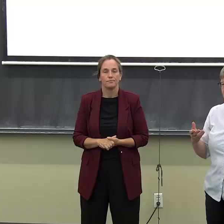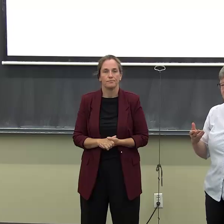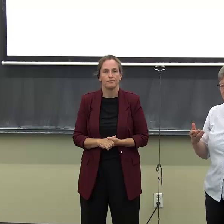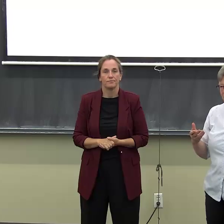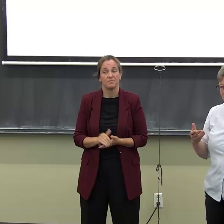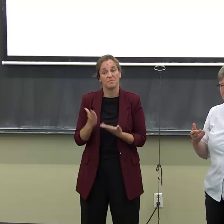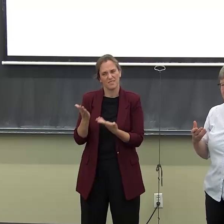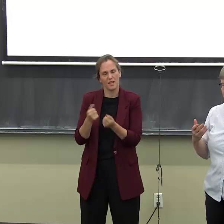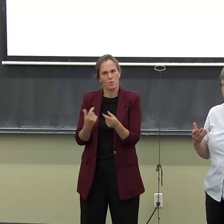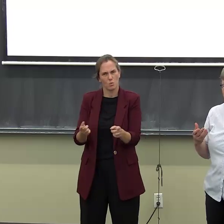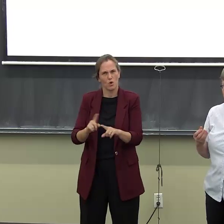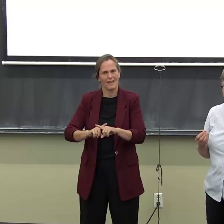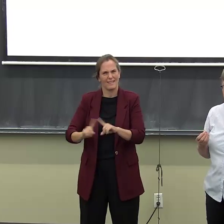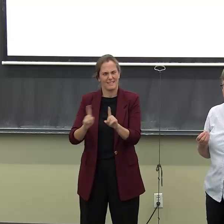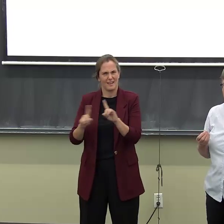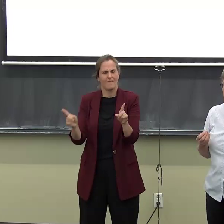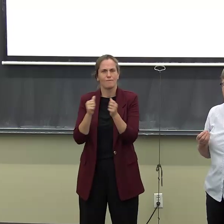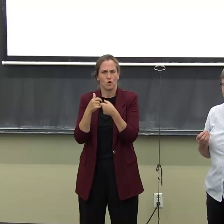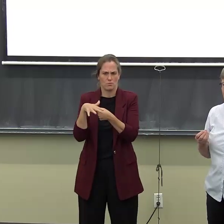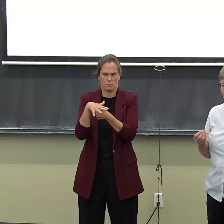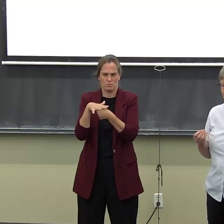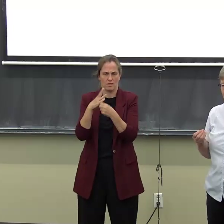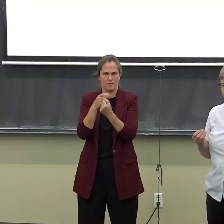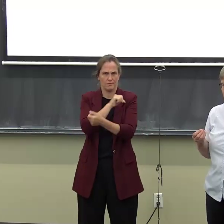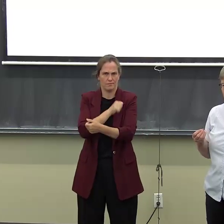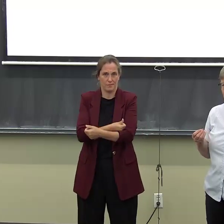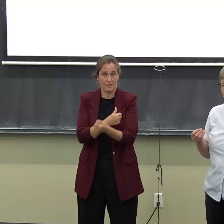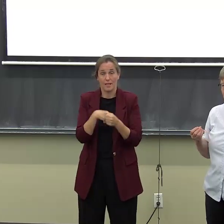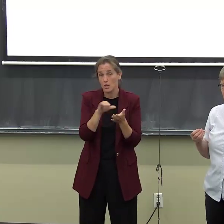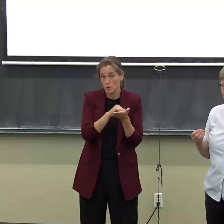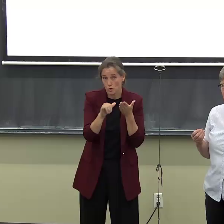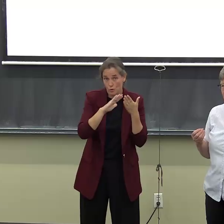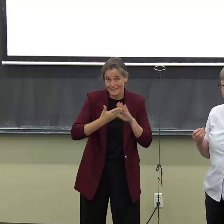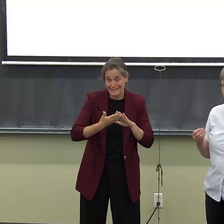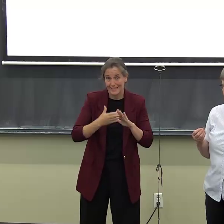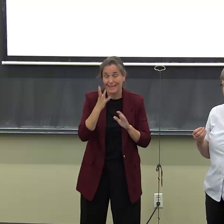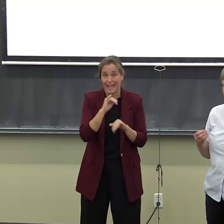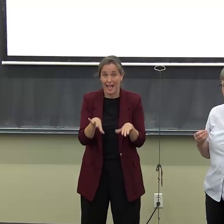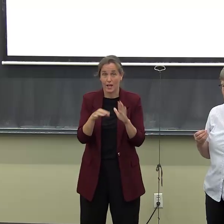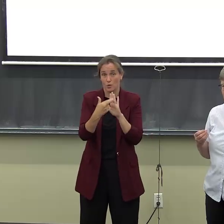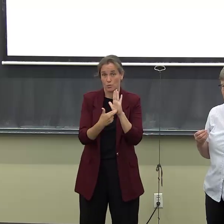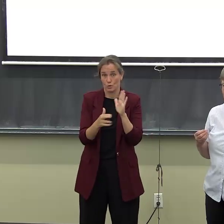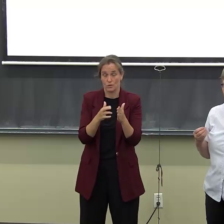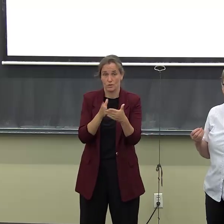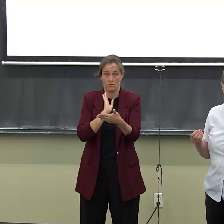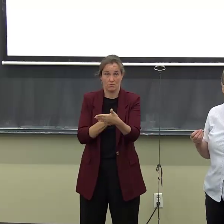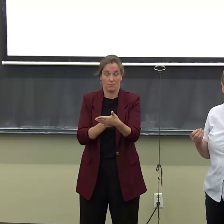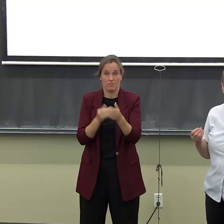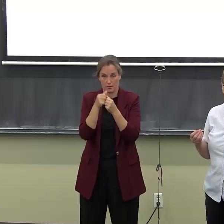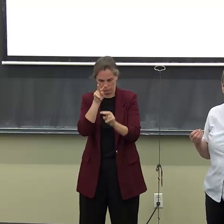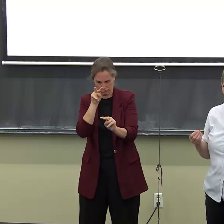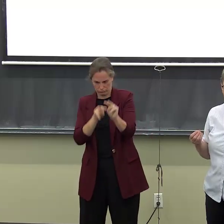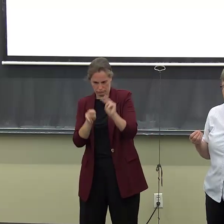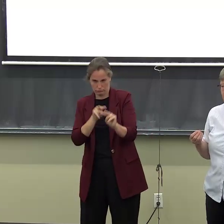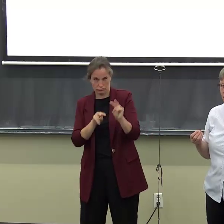different jurisdictions. The New York City had both regulations against surveillance, and they